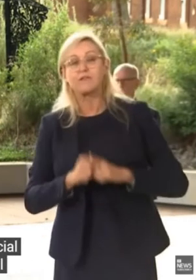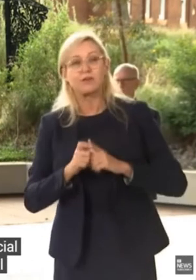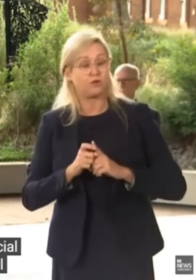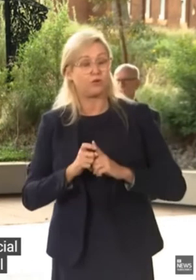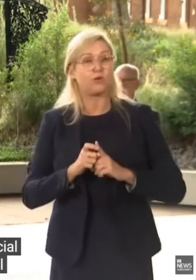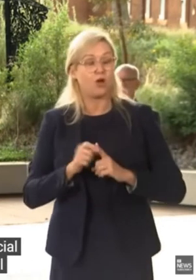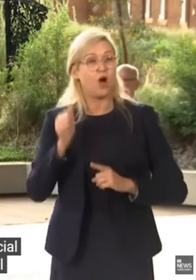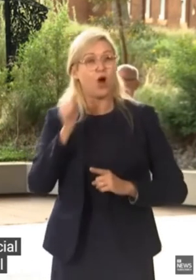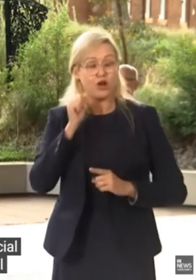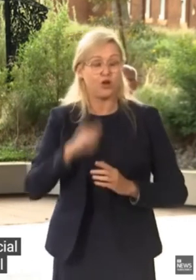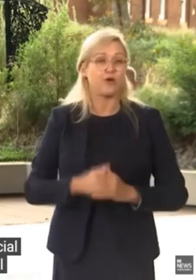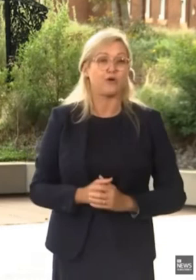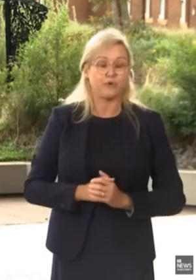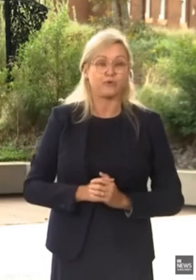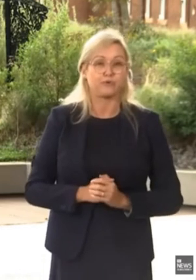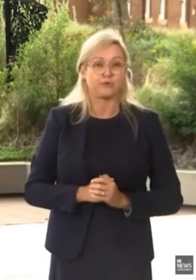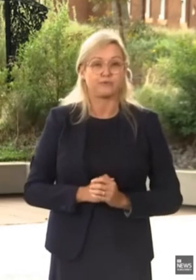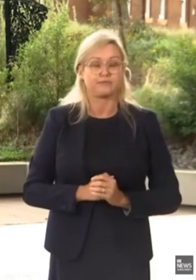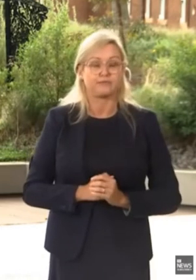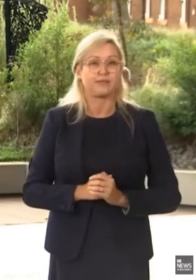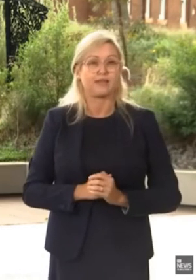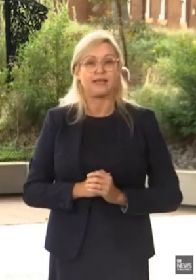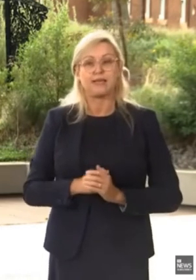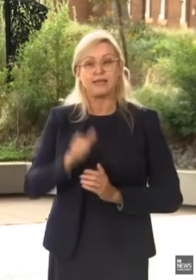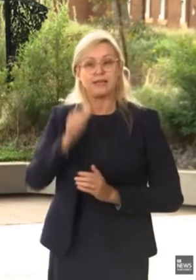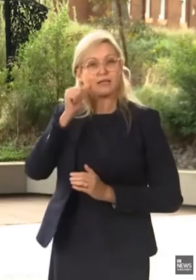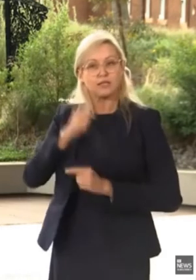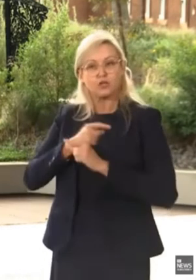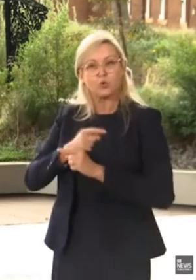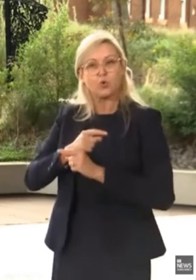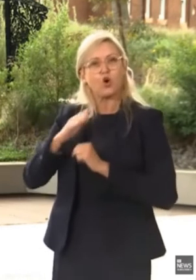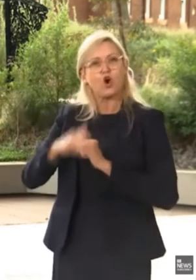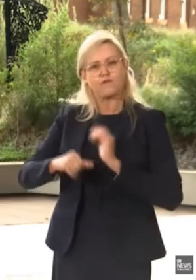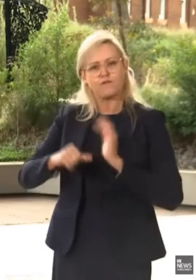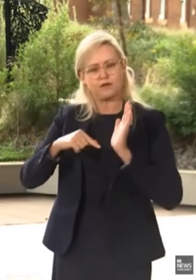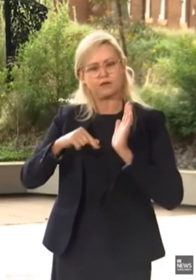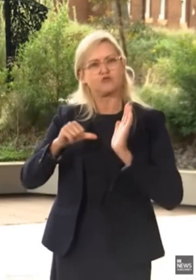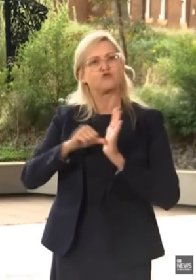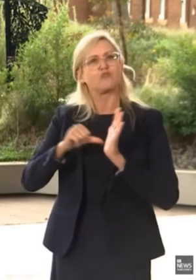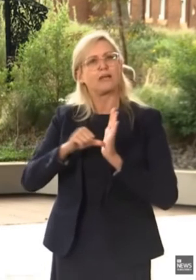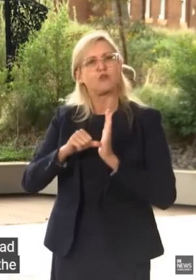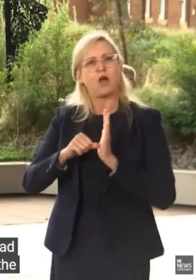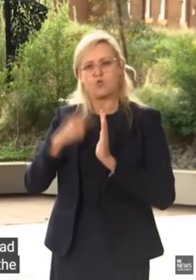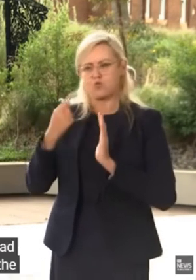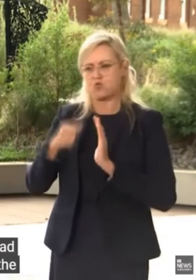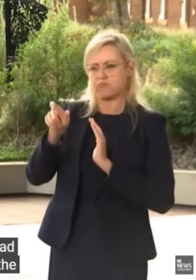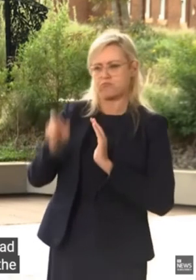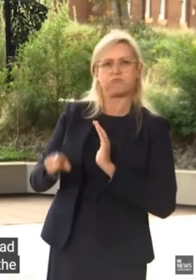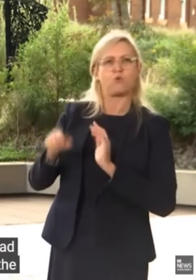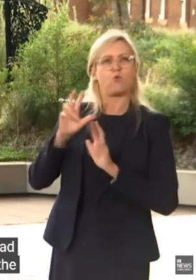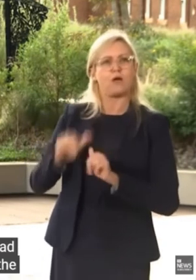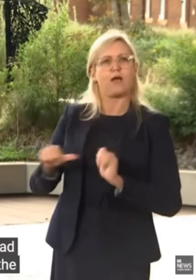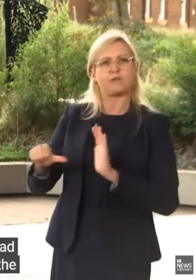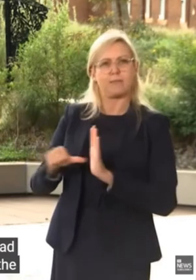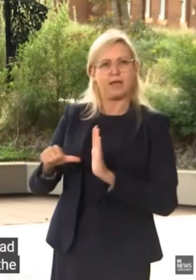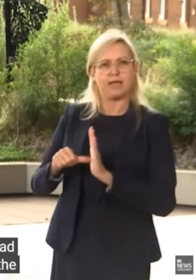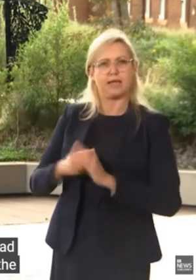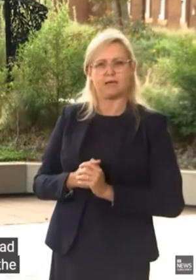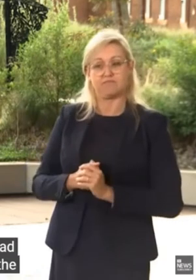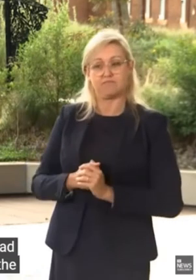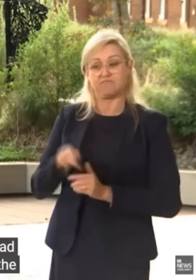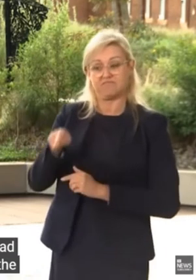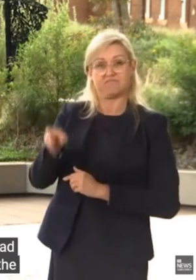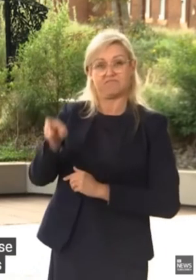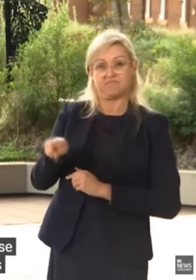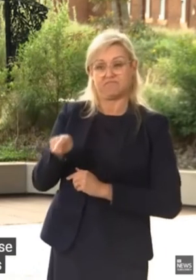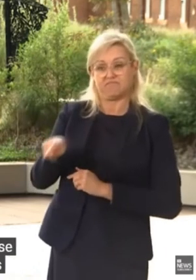in fact, I had numerous discussions with the Treasurer yesterday, up to close to midnight last night. He is working